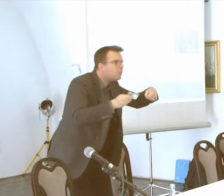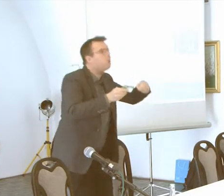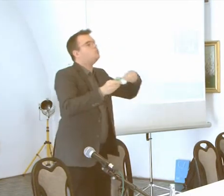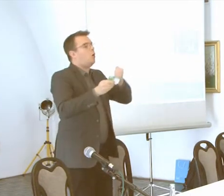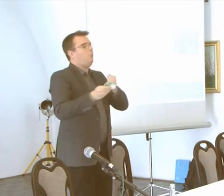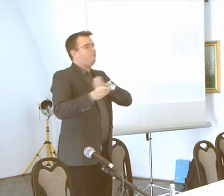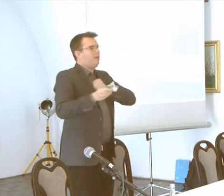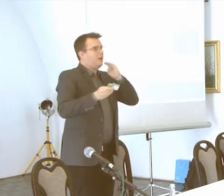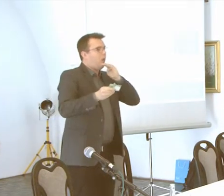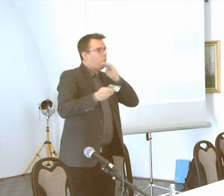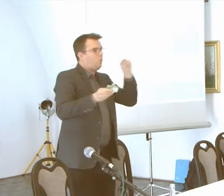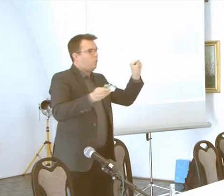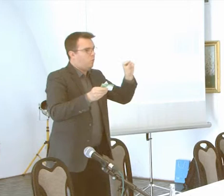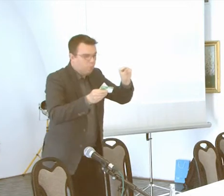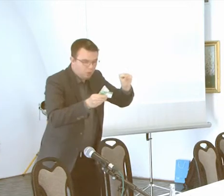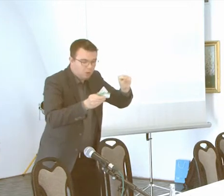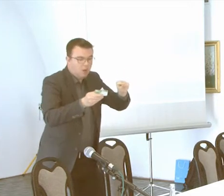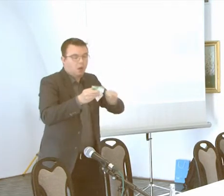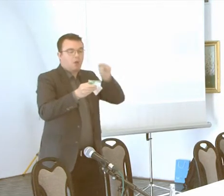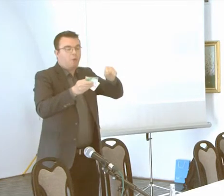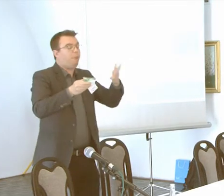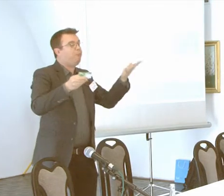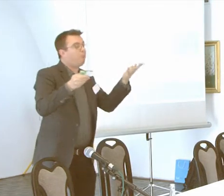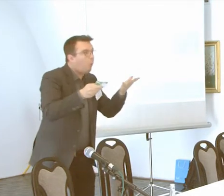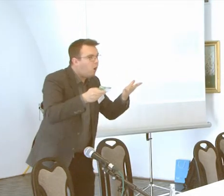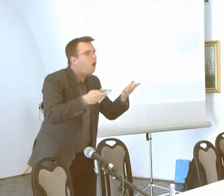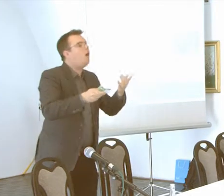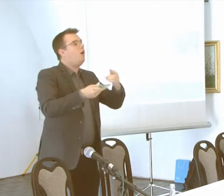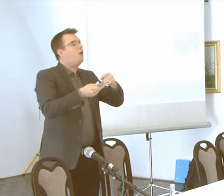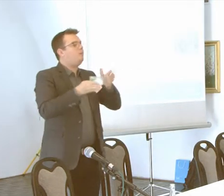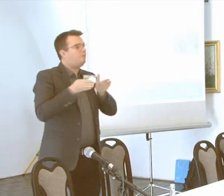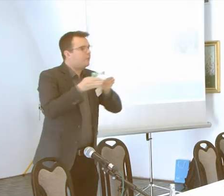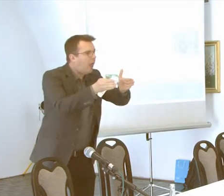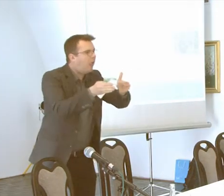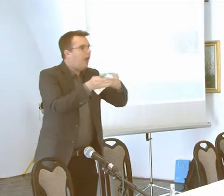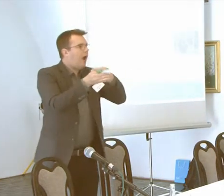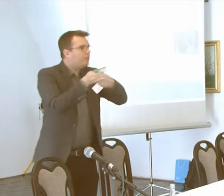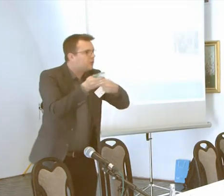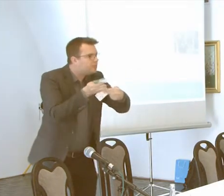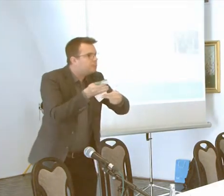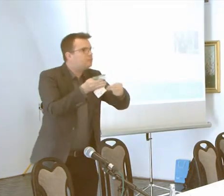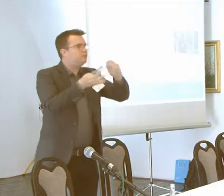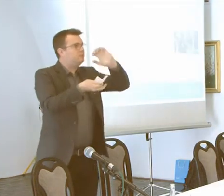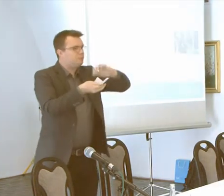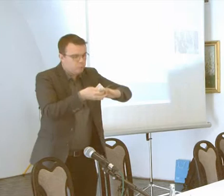again. You have to tell who you are, you state your name, where you are, street name, the